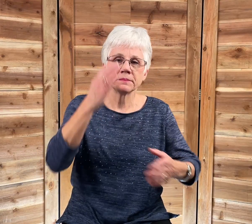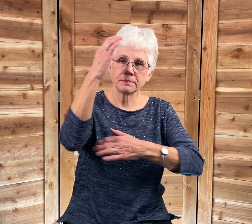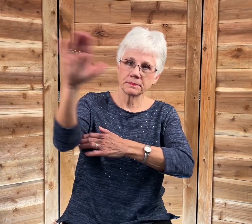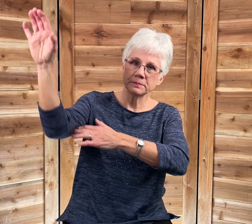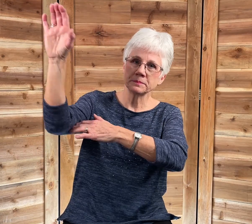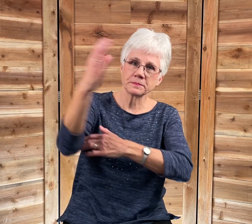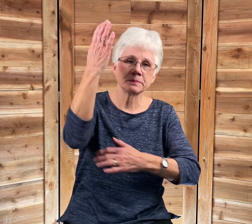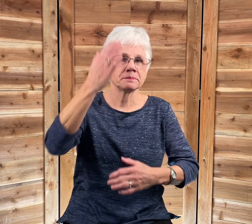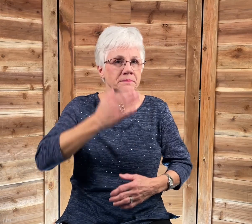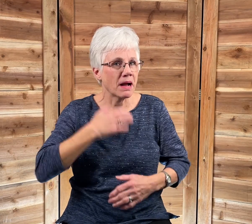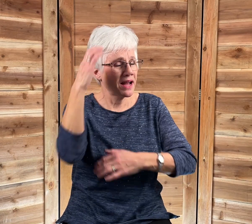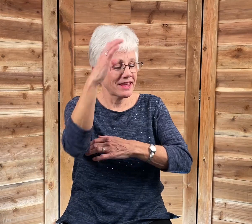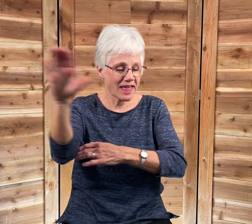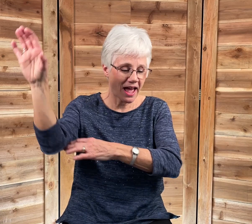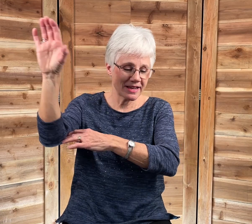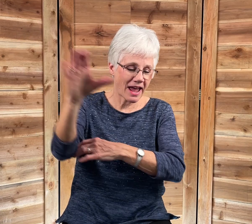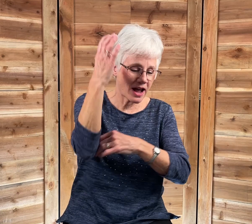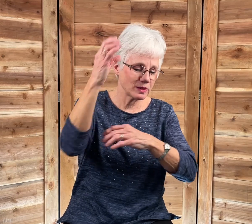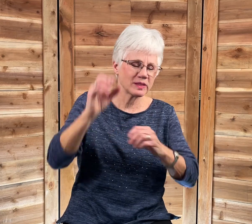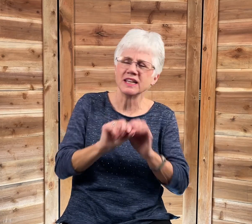My lighthouse,